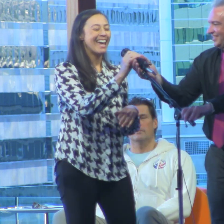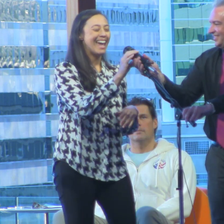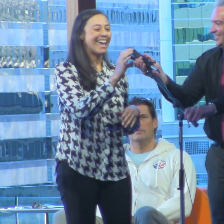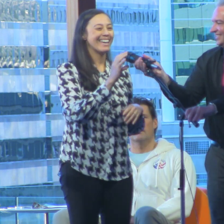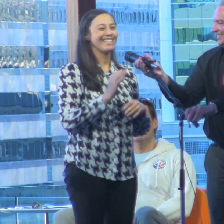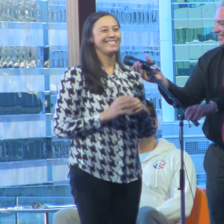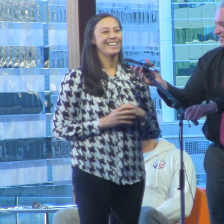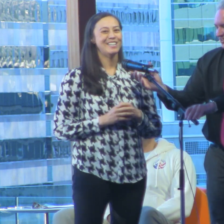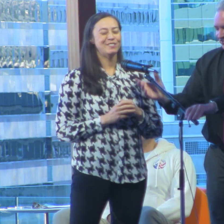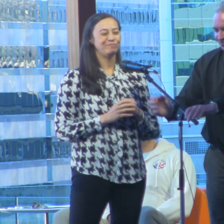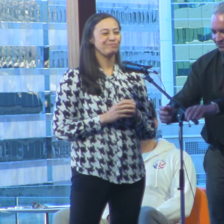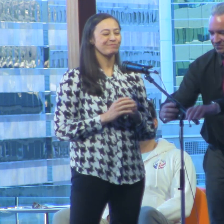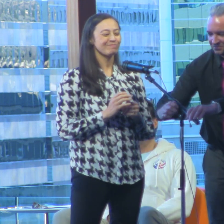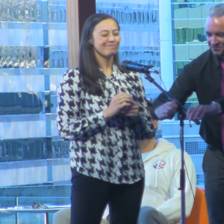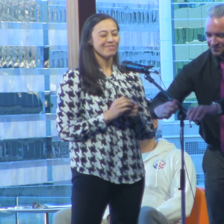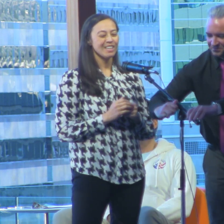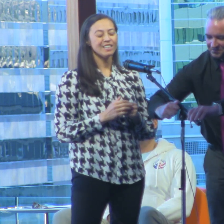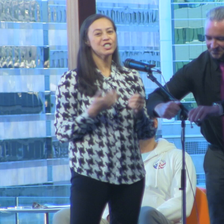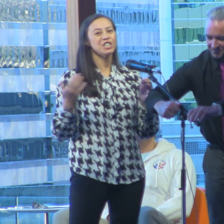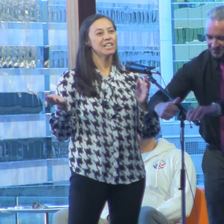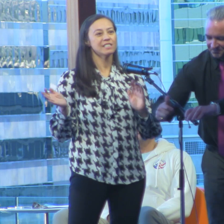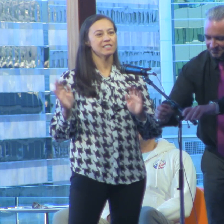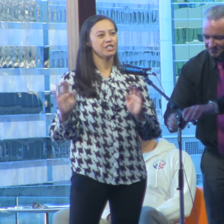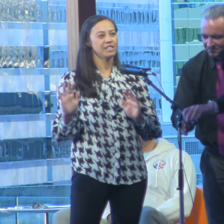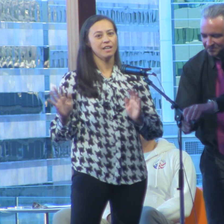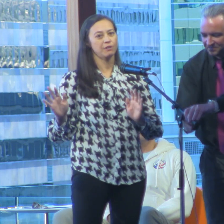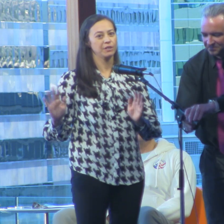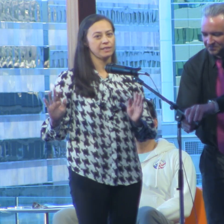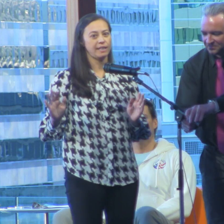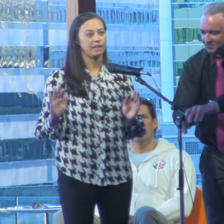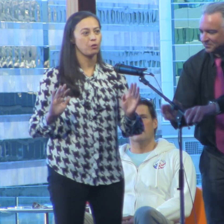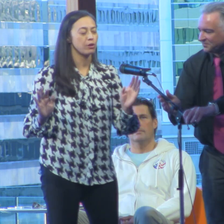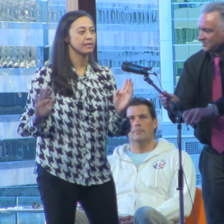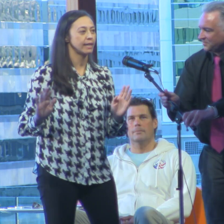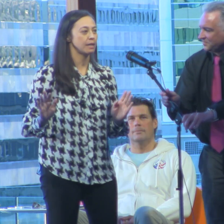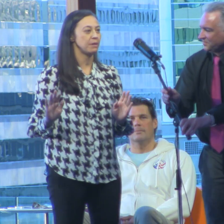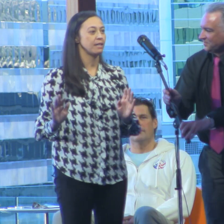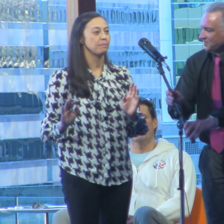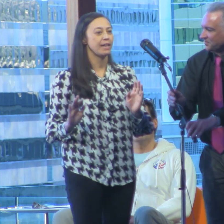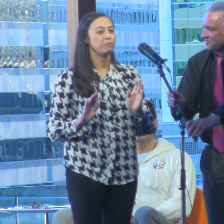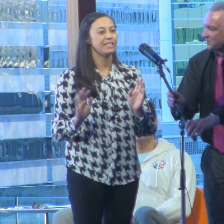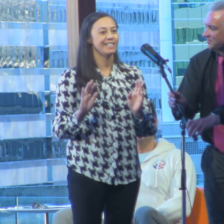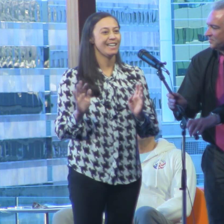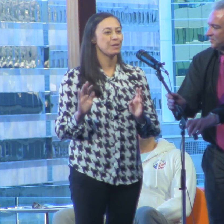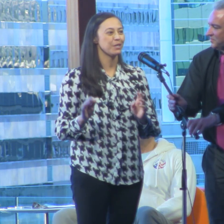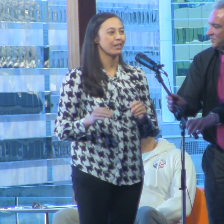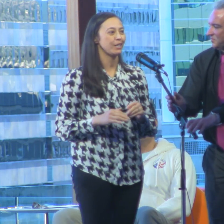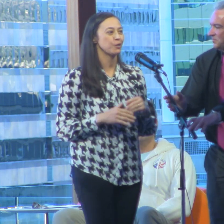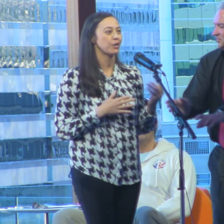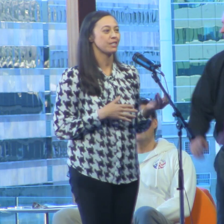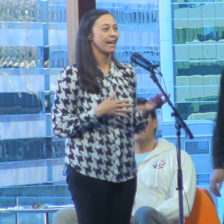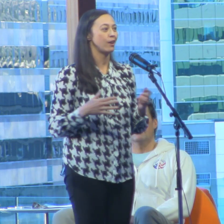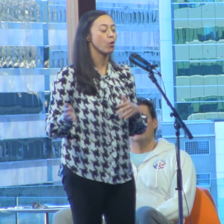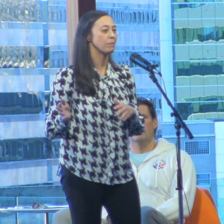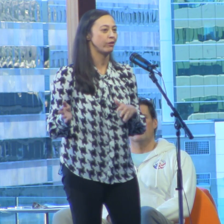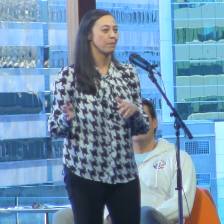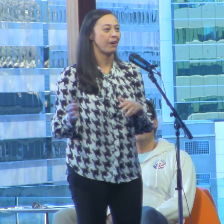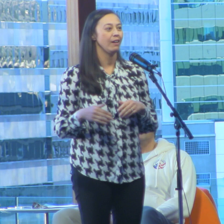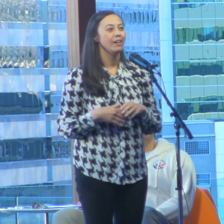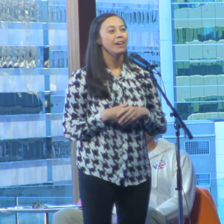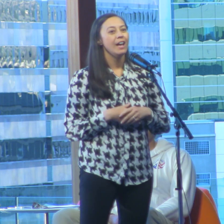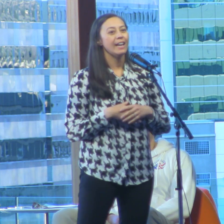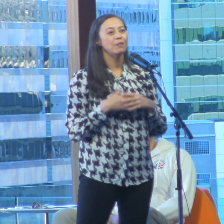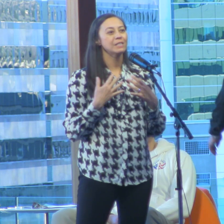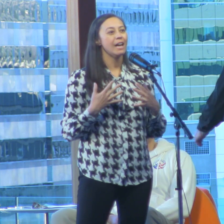questions, and she's not a real psychic or a psychic medium, and we didn't end up talking to her dad or my